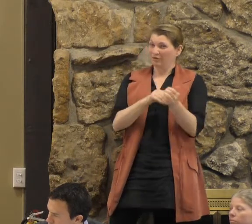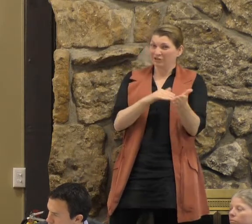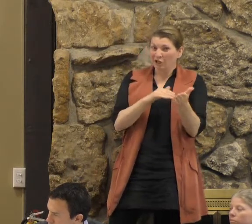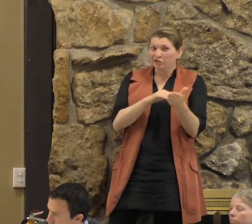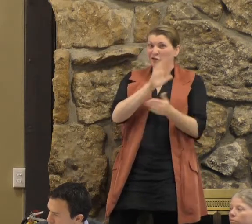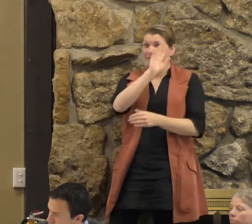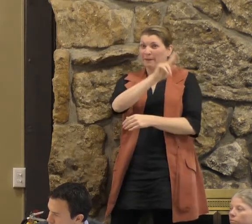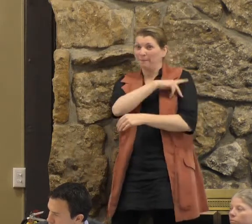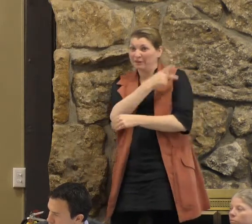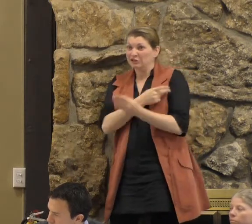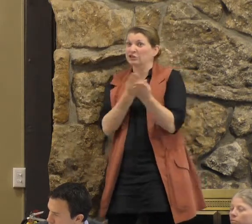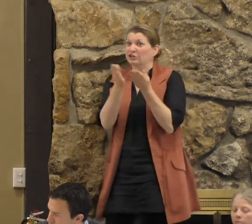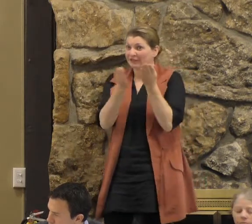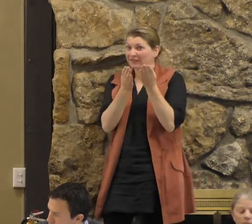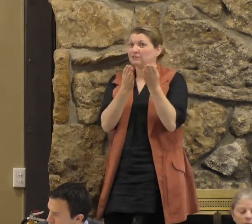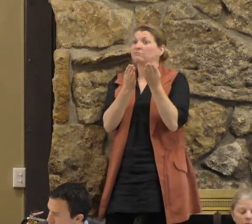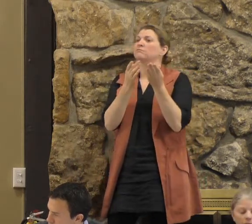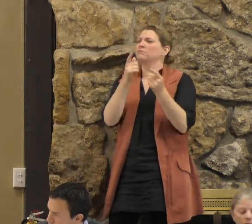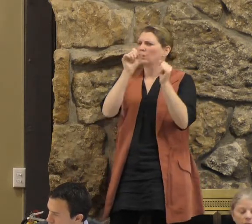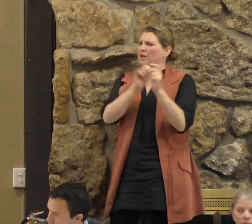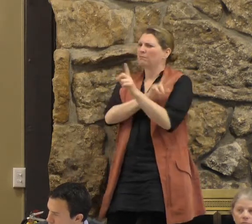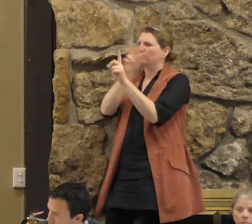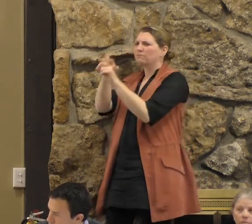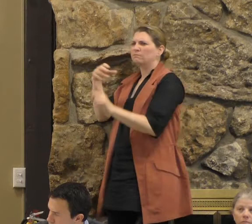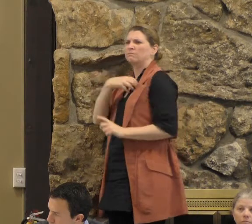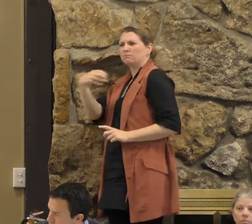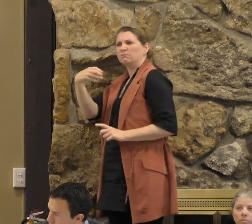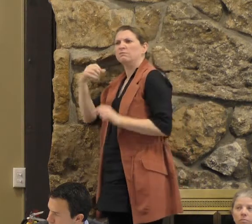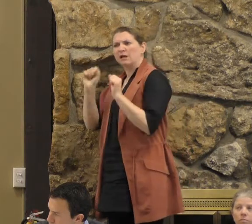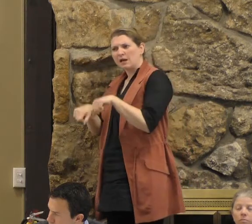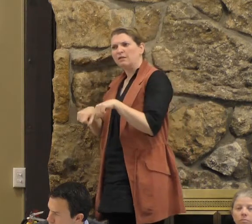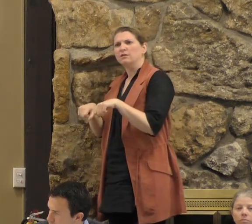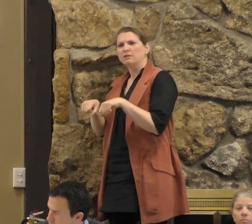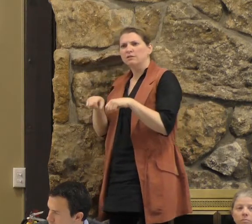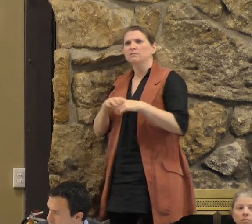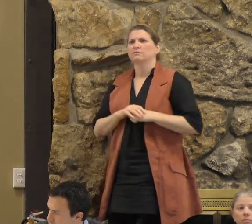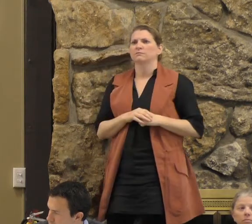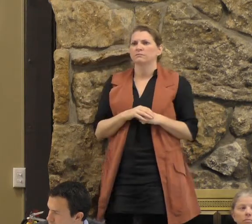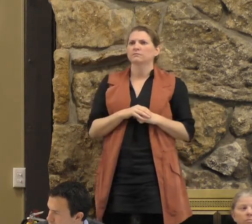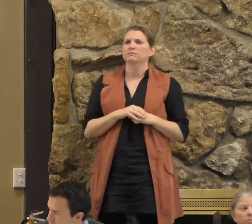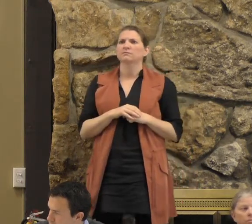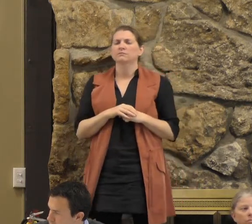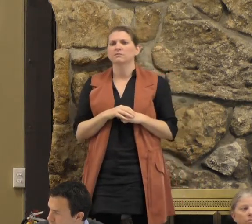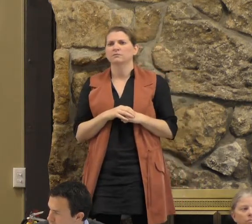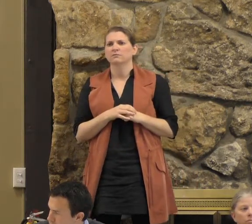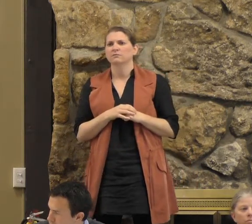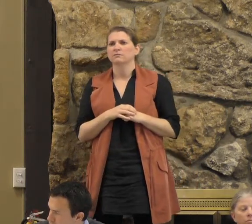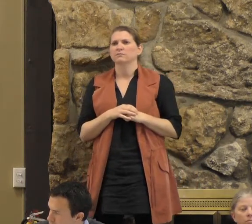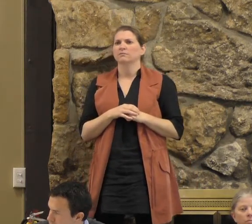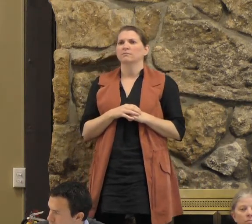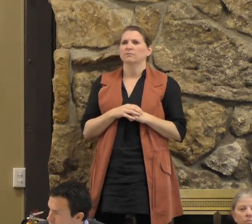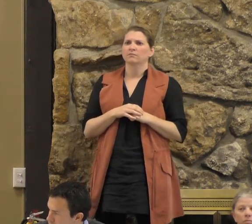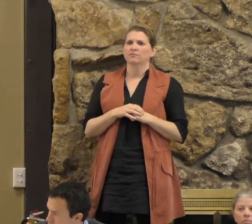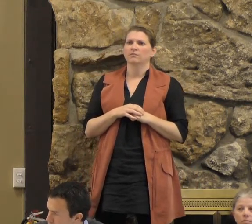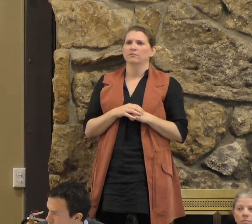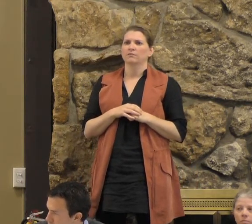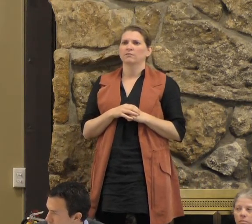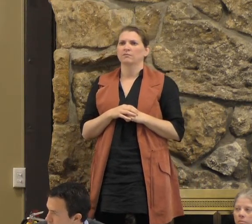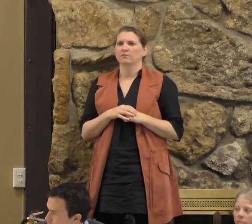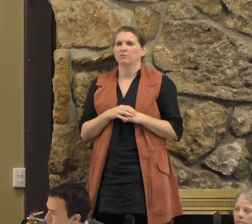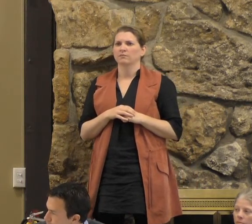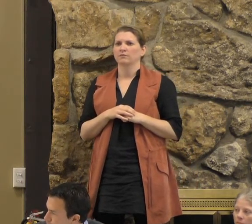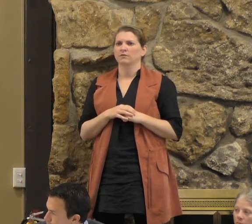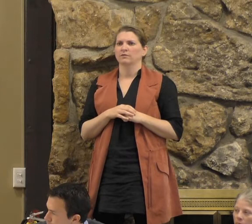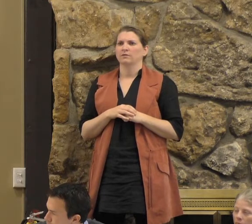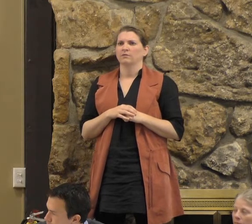you access skilled and unskilled in-home healthcare services. We